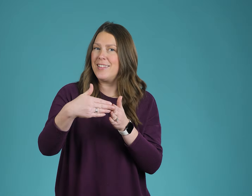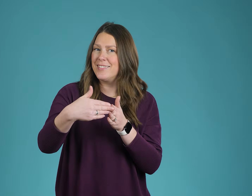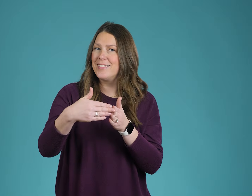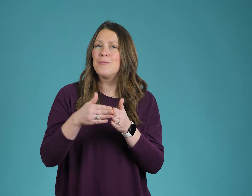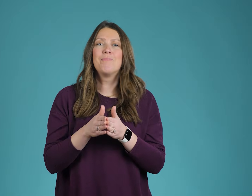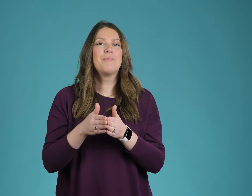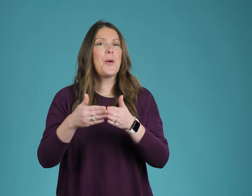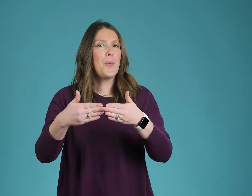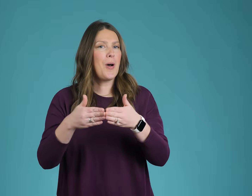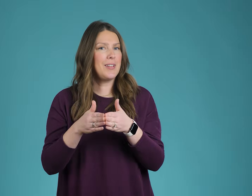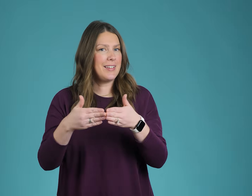Wallet, wallet.